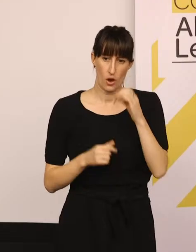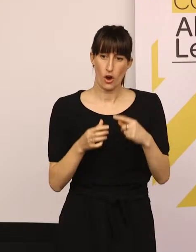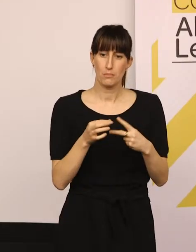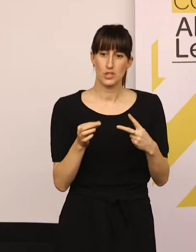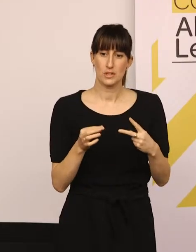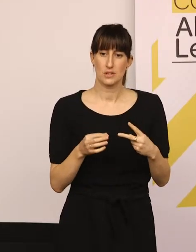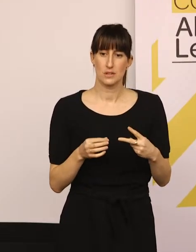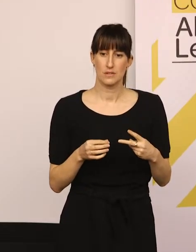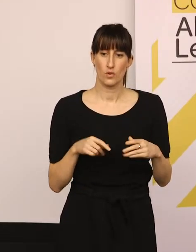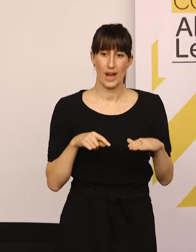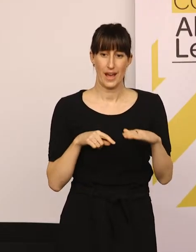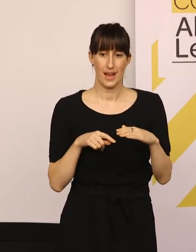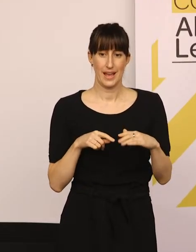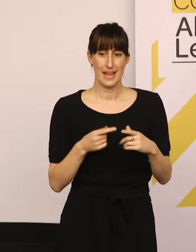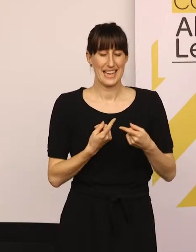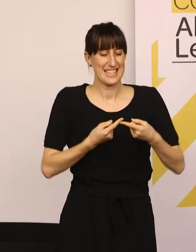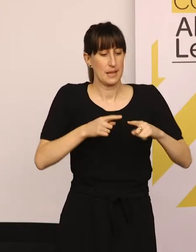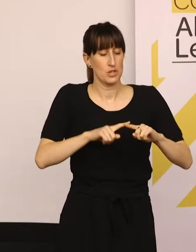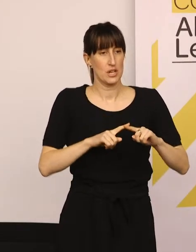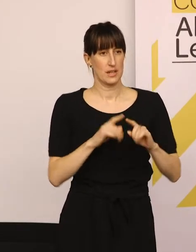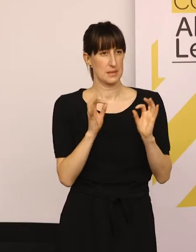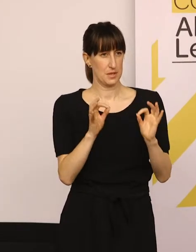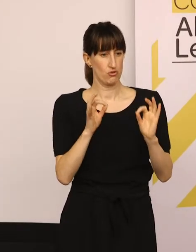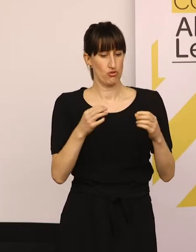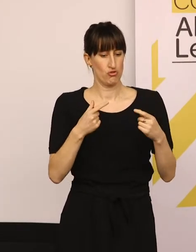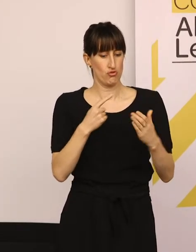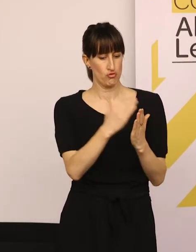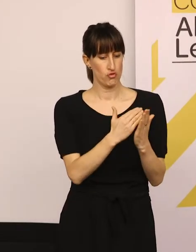just action today? And also, what do you